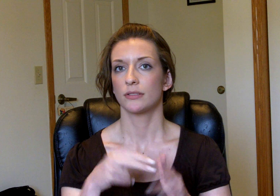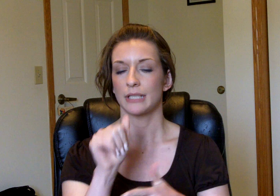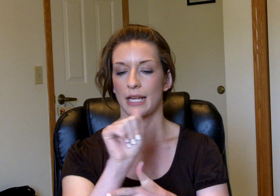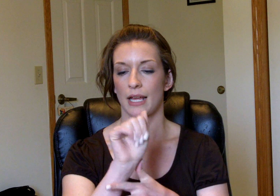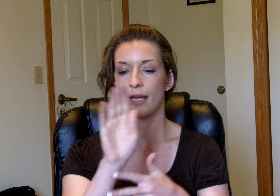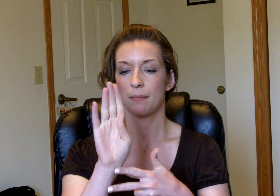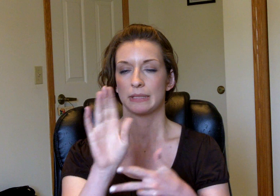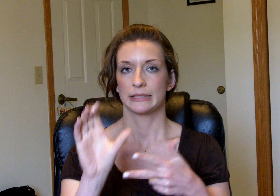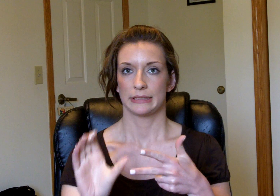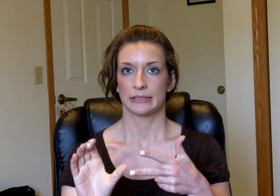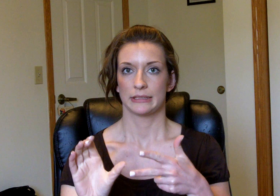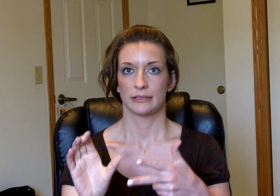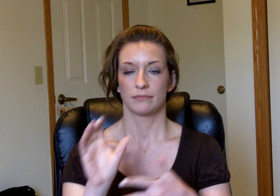body, and axon.